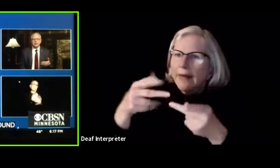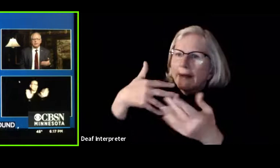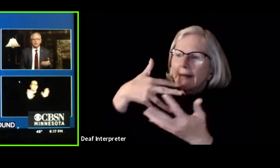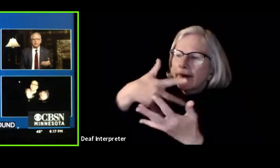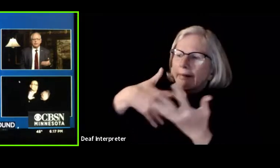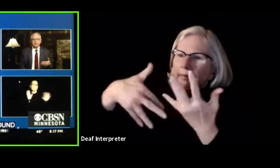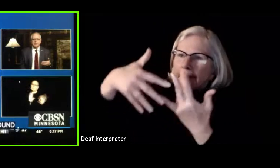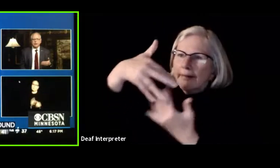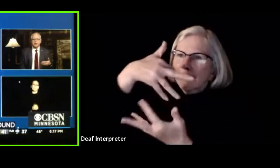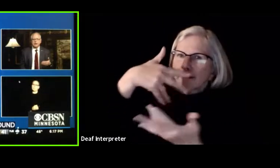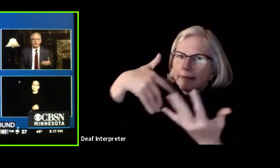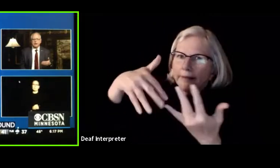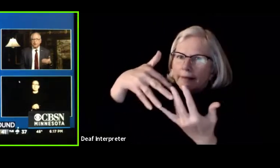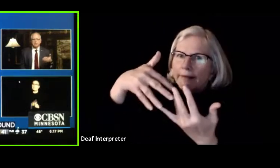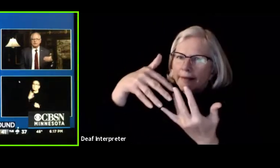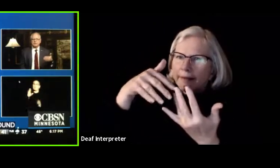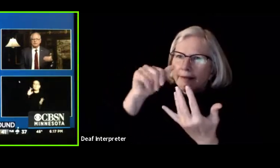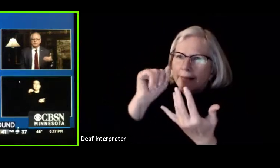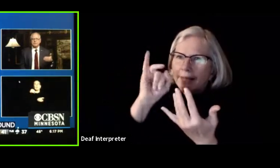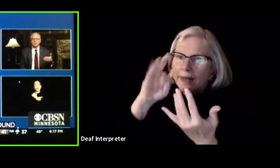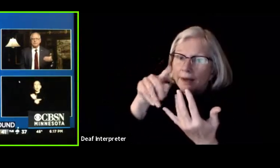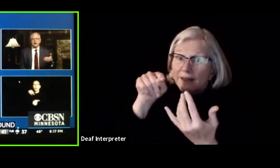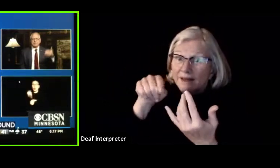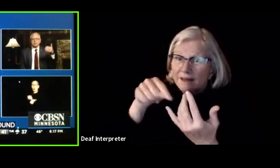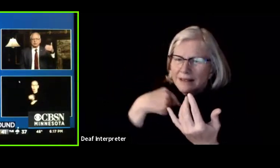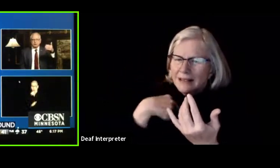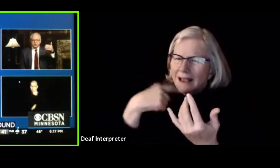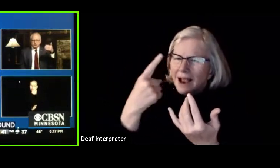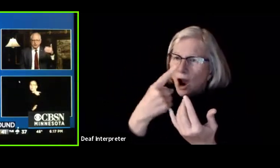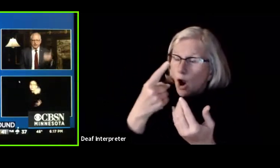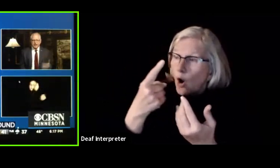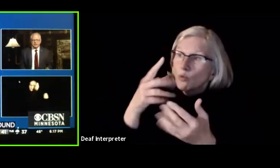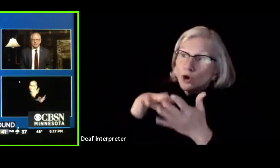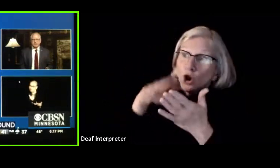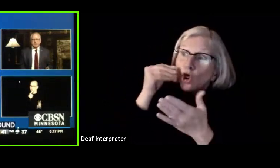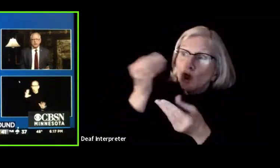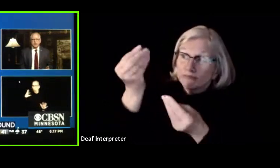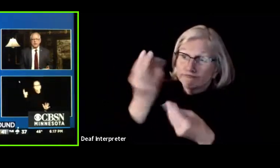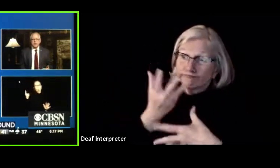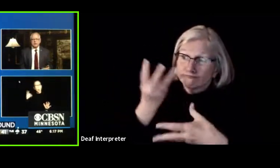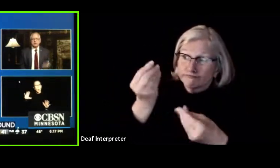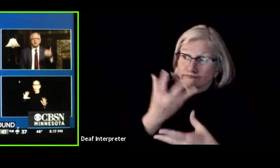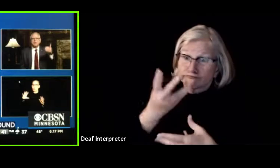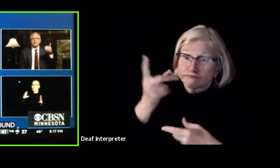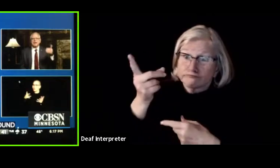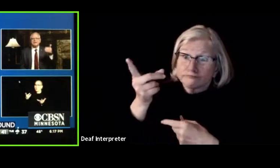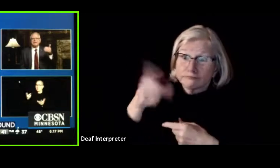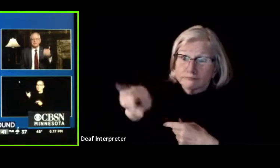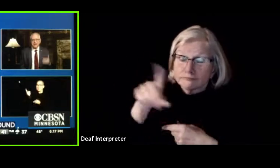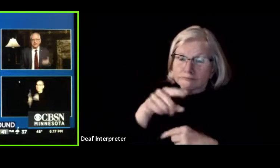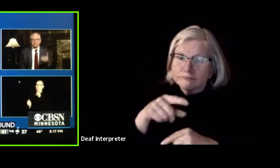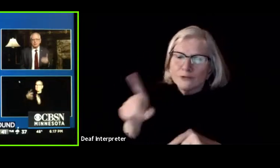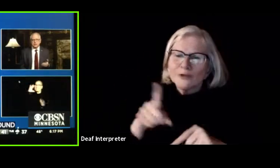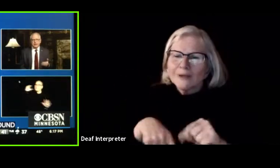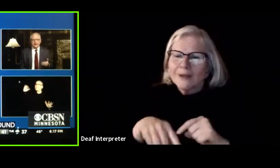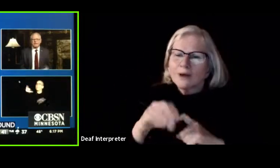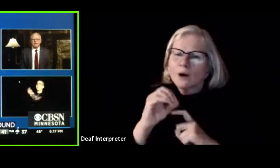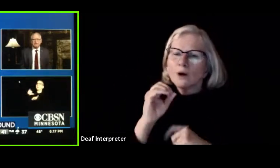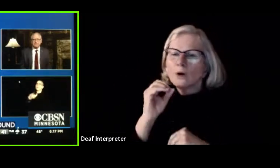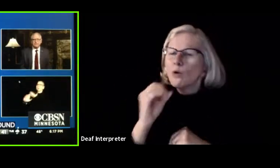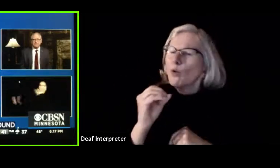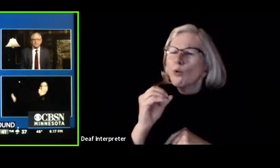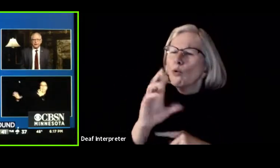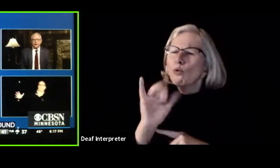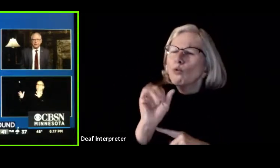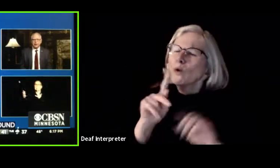healthcare professionals, it's almost virtually impossible to reduce the chance to zero, but you can make things less risky. And that's